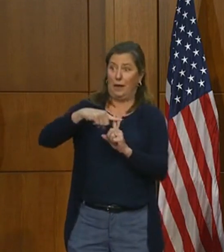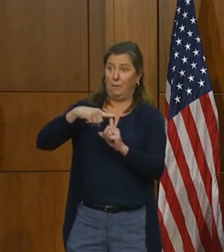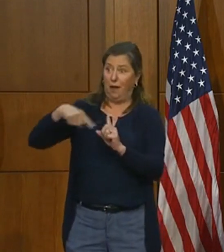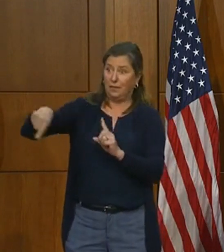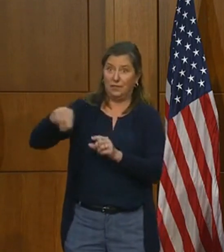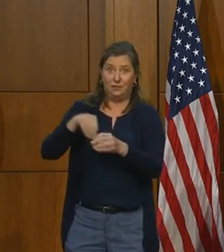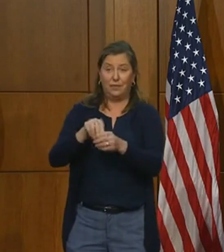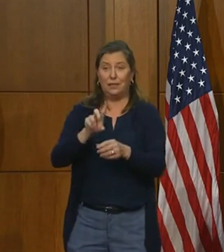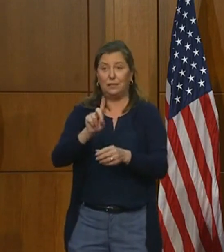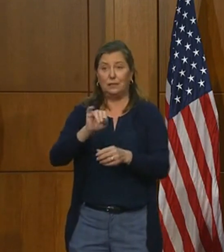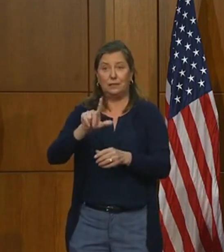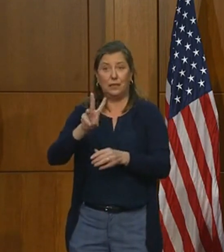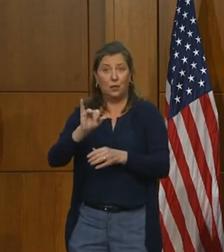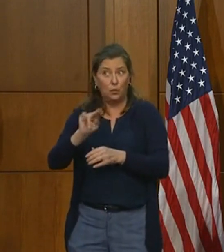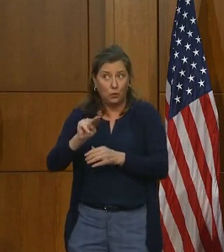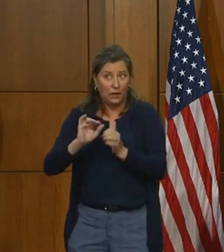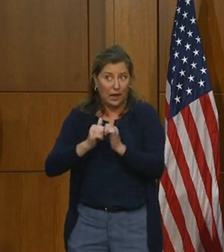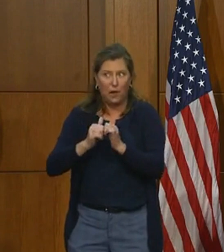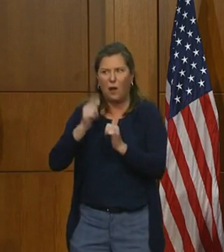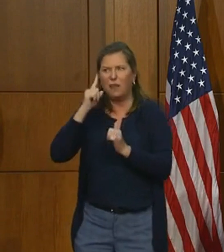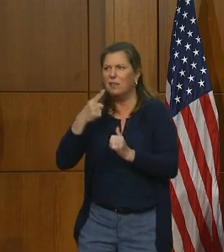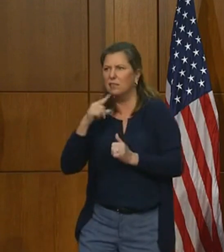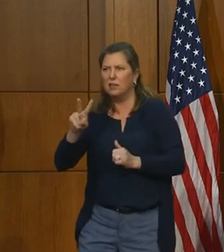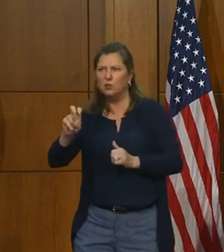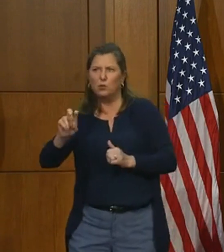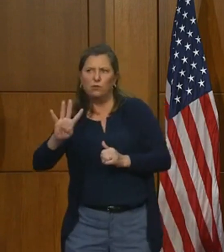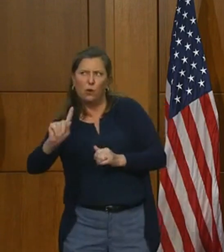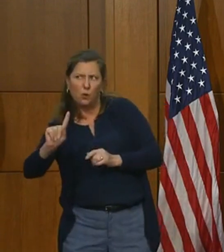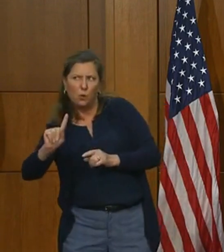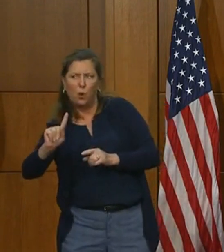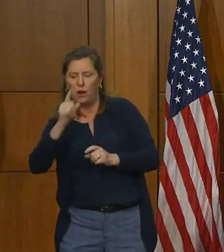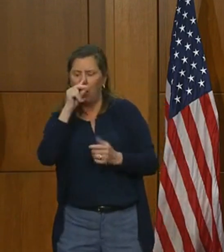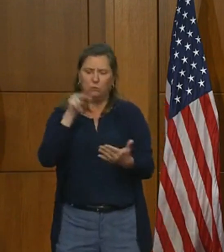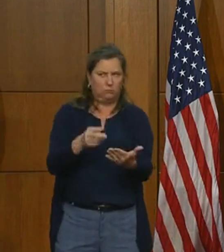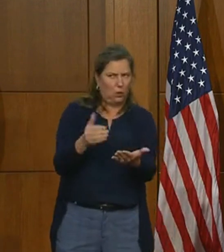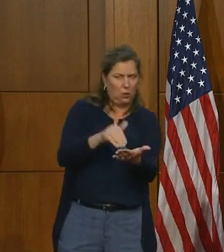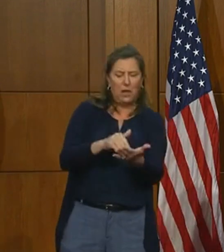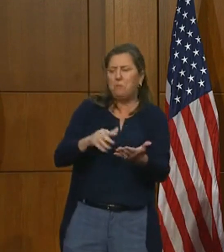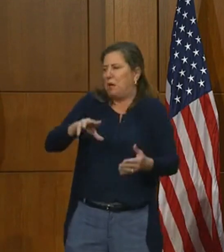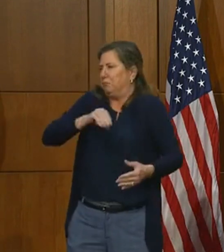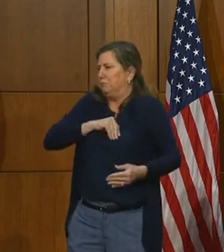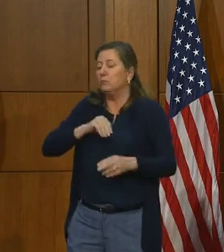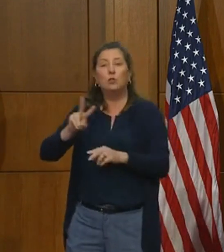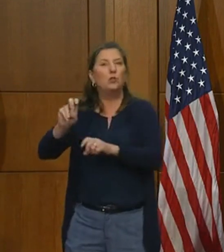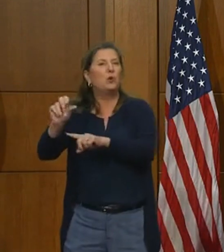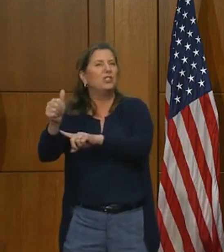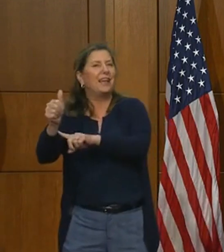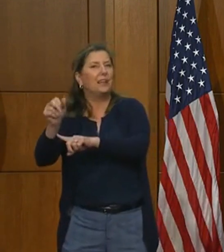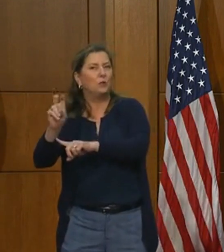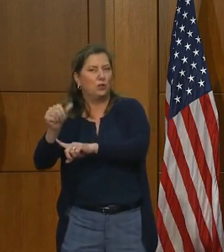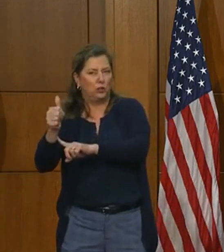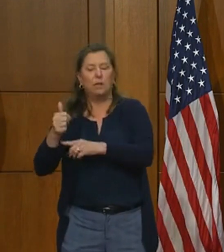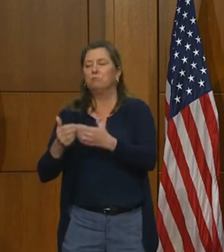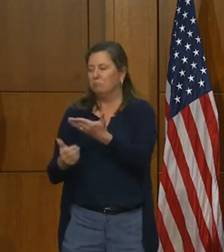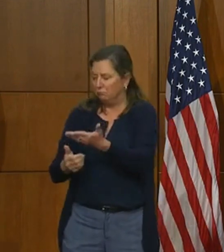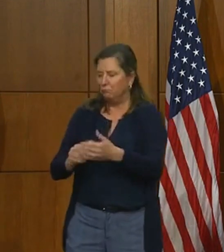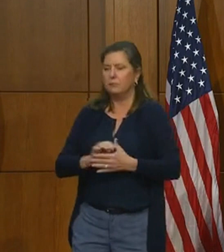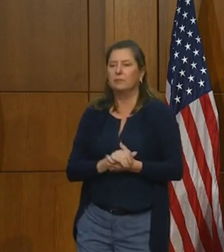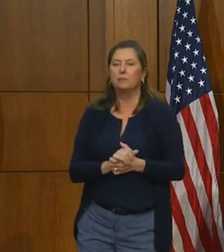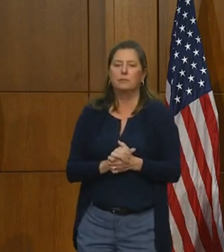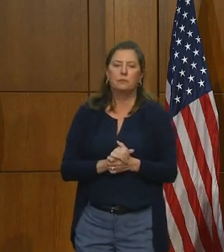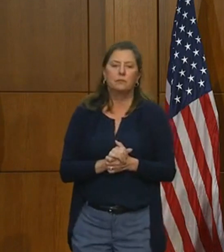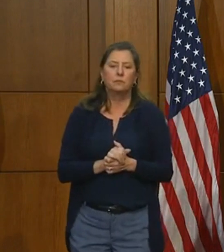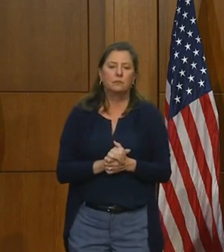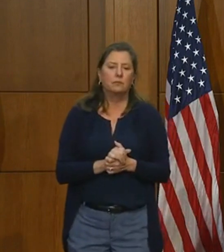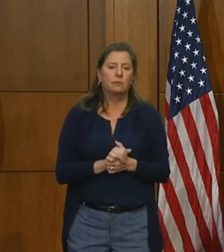cases at Dillwyn, I believe reporter used 241. I'd have to verify that, but I'll take your word for it. 210, yeah.